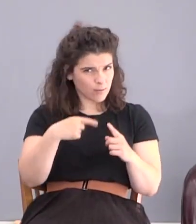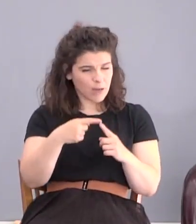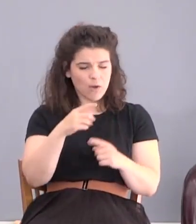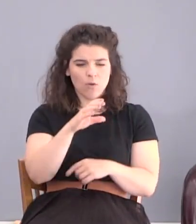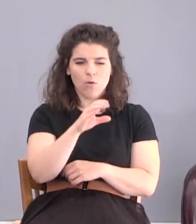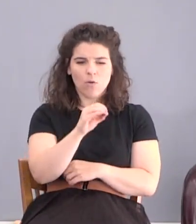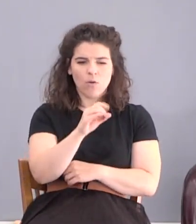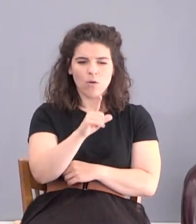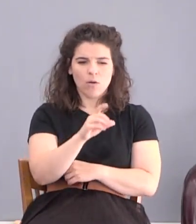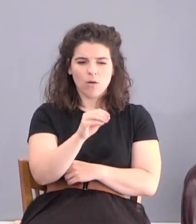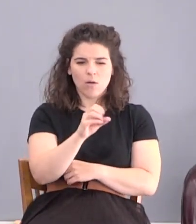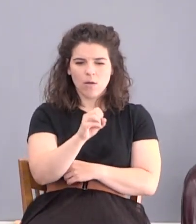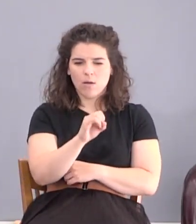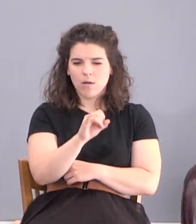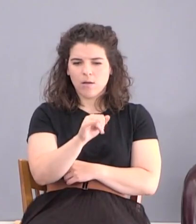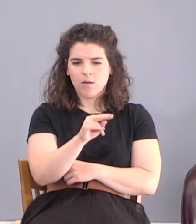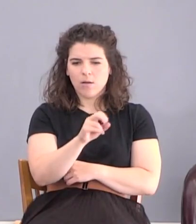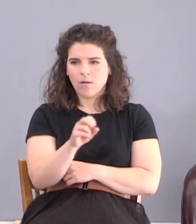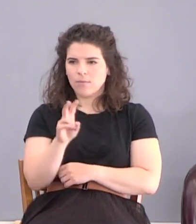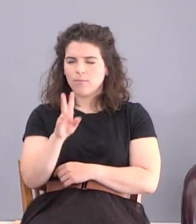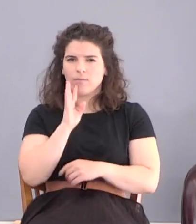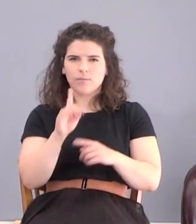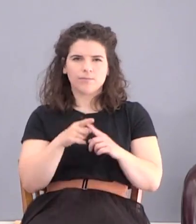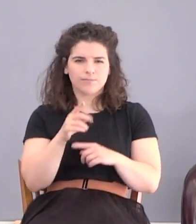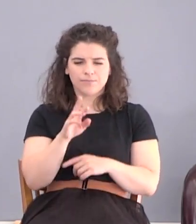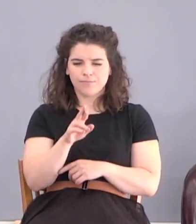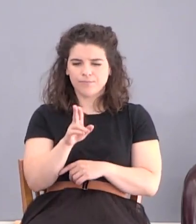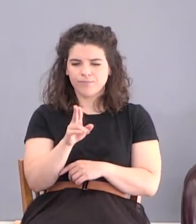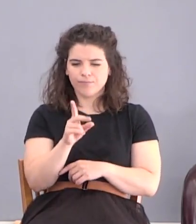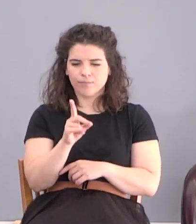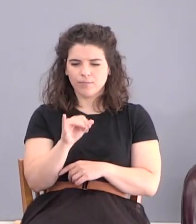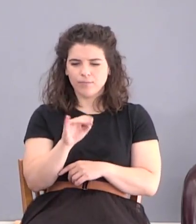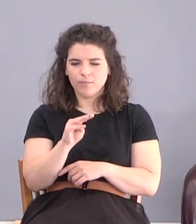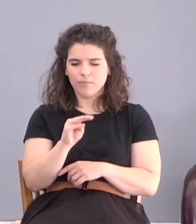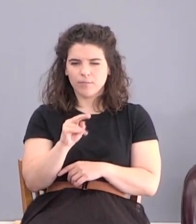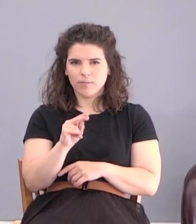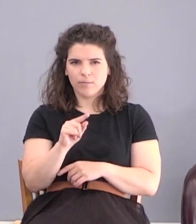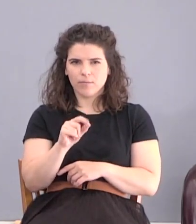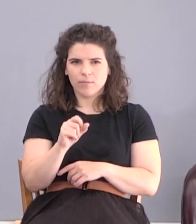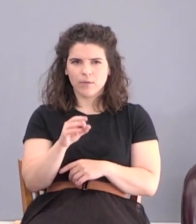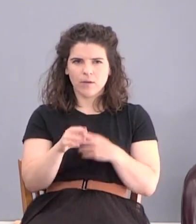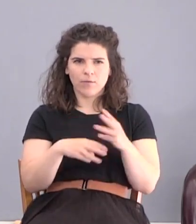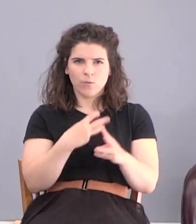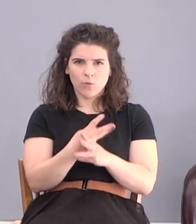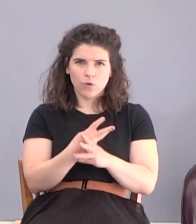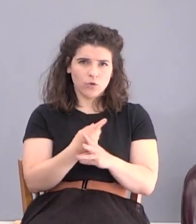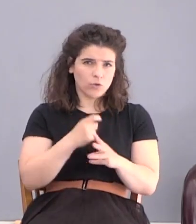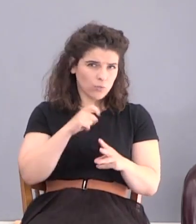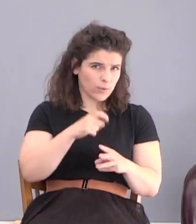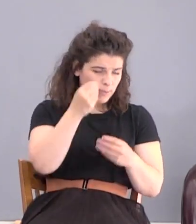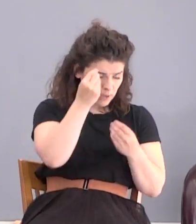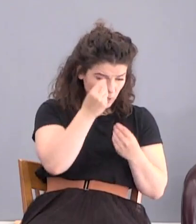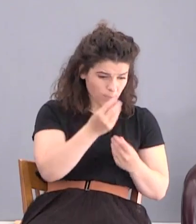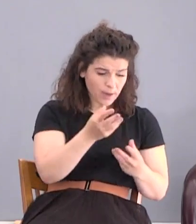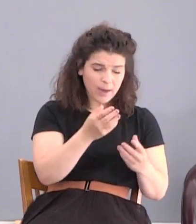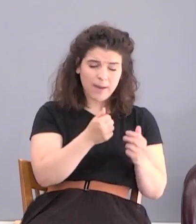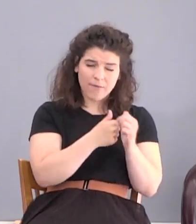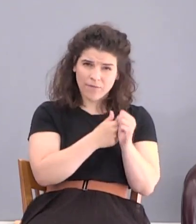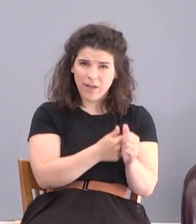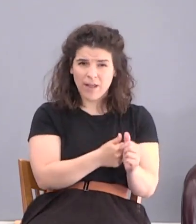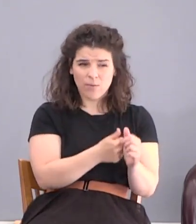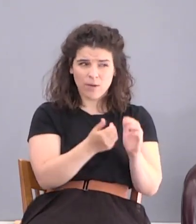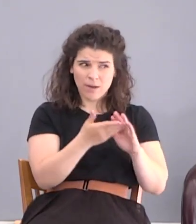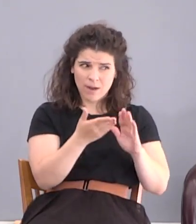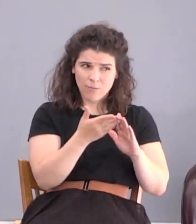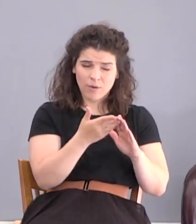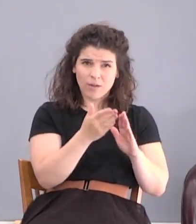Colossians 2, where it talks about the rudiments of the world, should we be obeying and following and operating in the law system? No, because